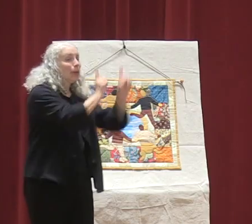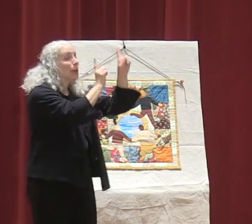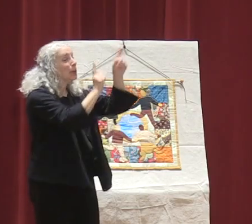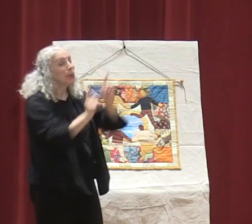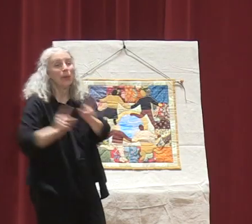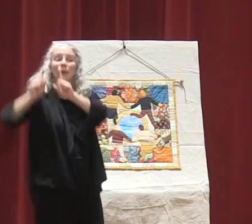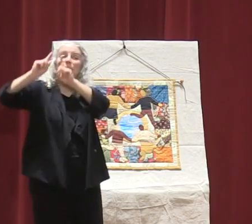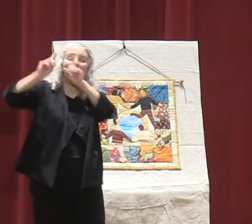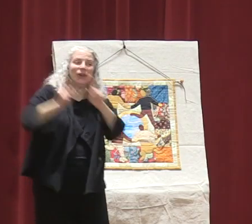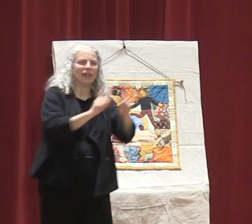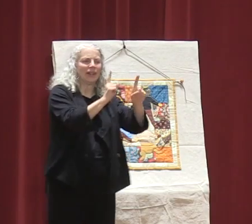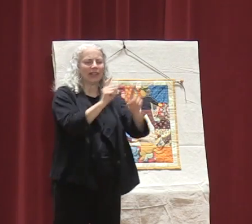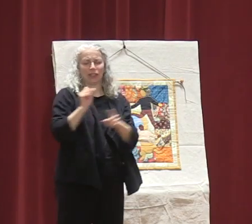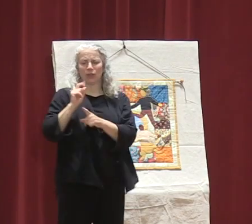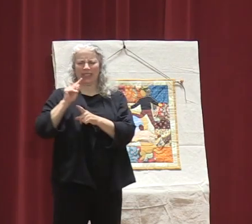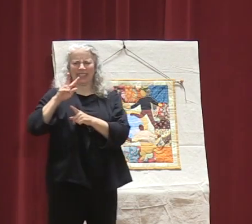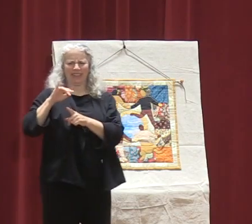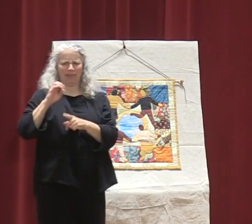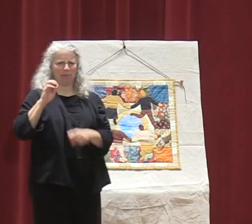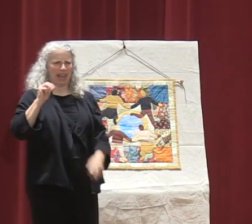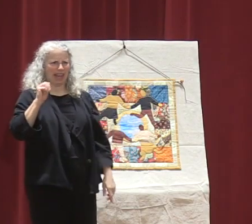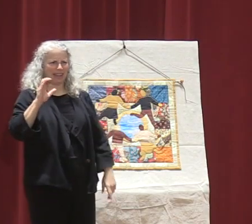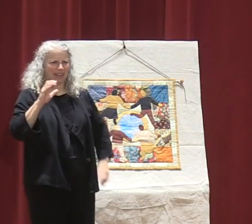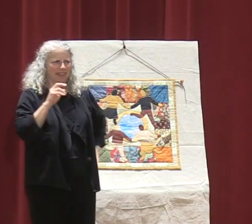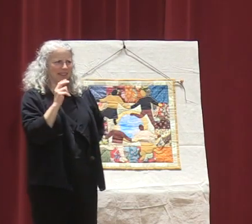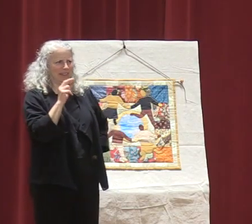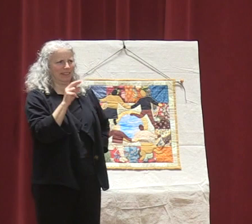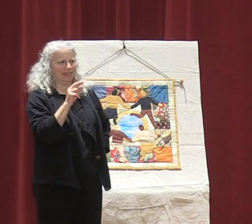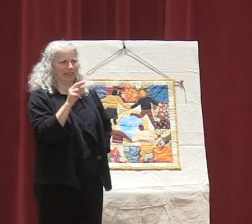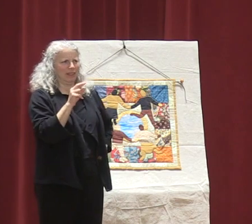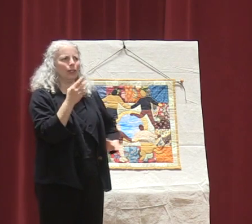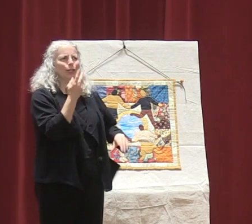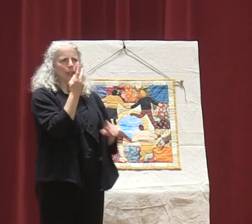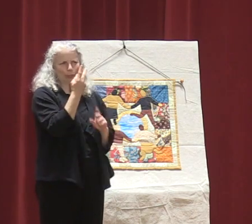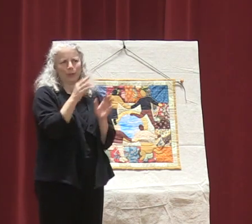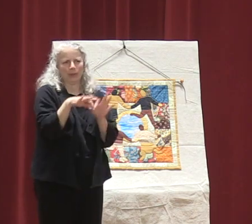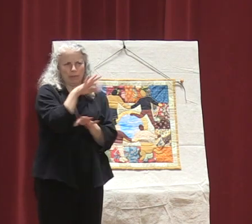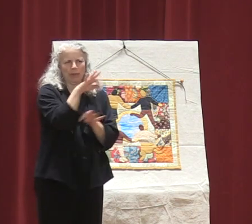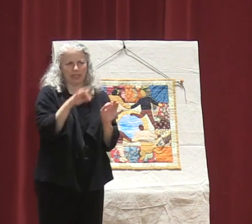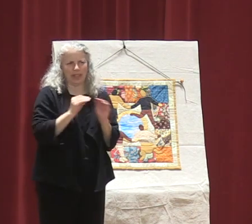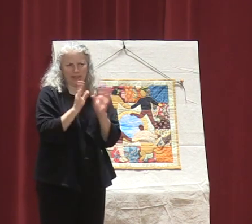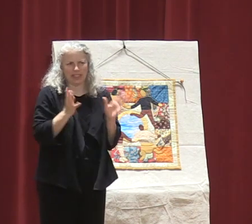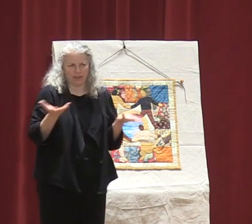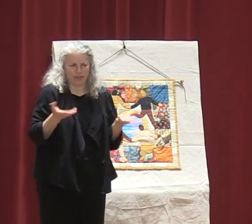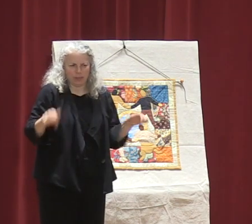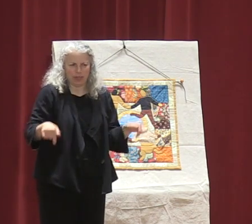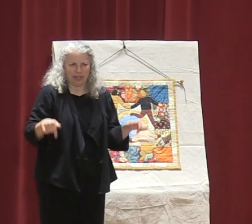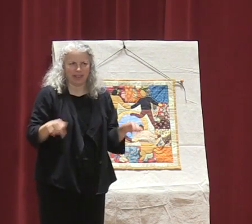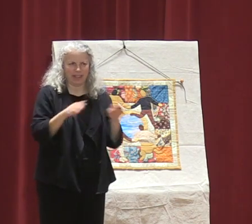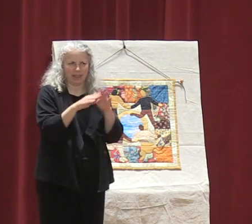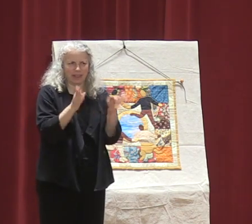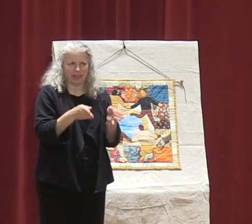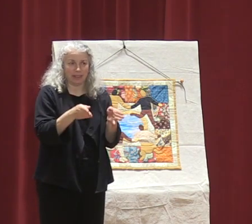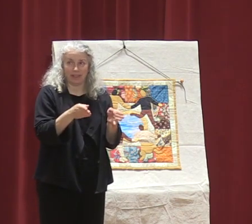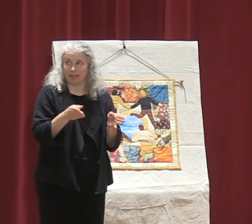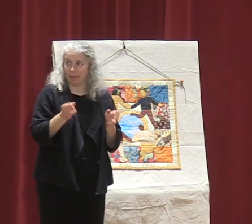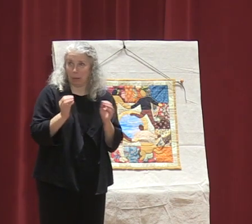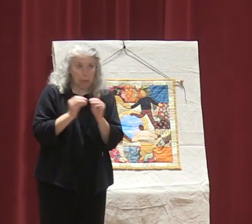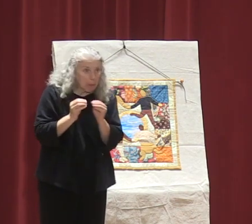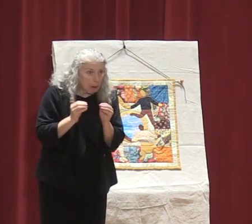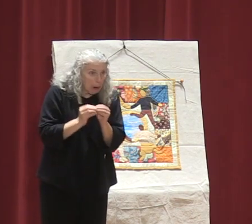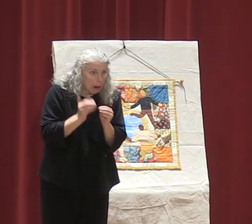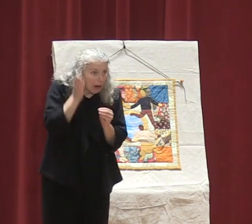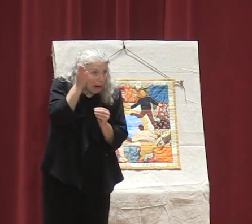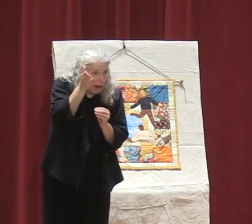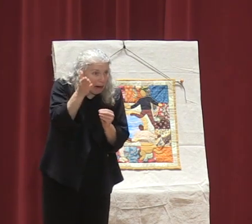Now, by this time, Stevie Mac knew that there were two spirits in the house. But he didn't know how many more they